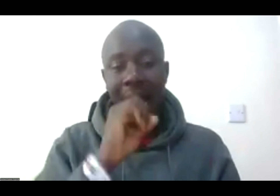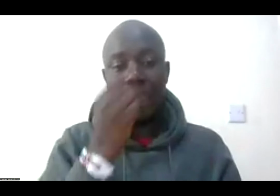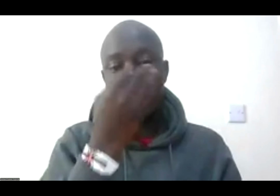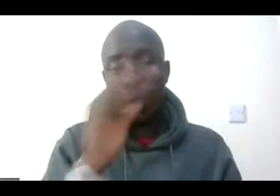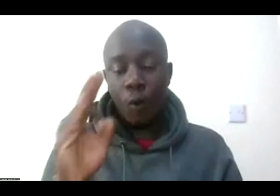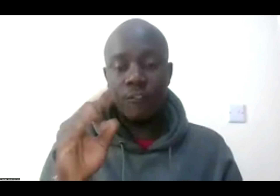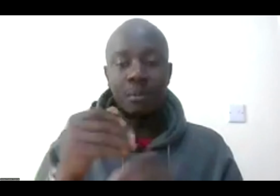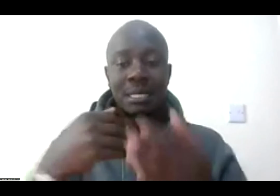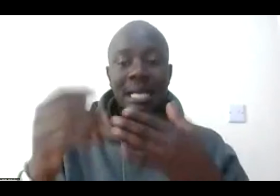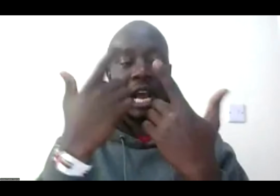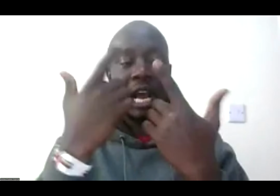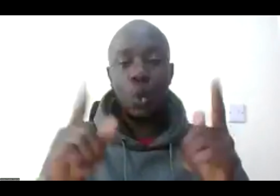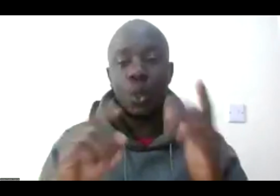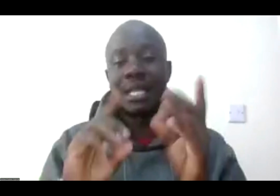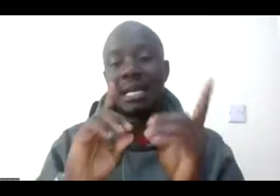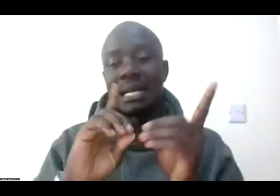and also lack of